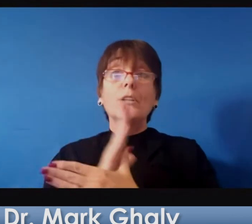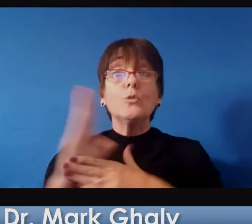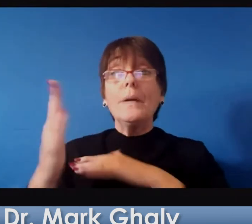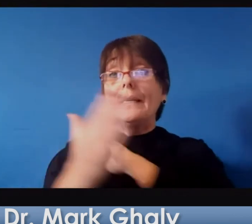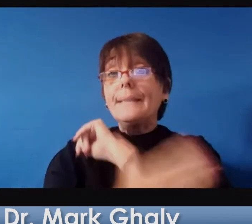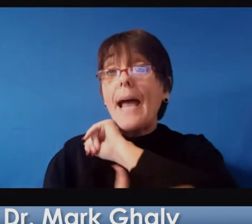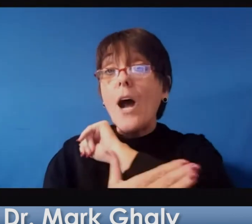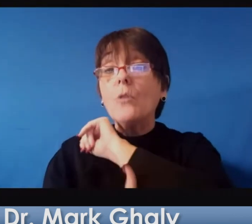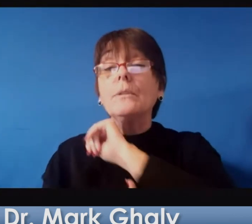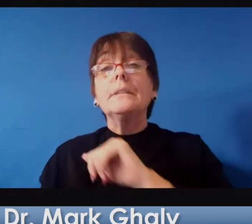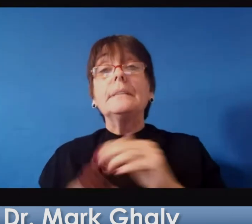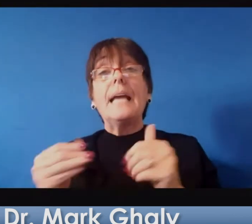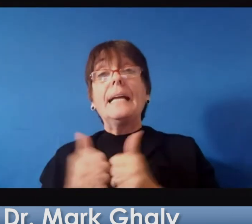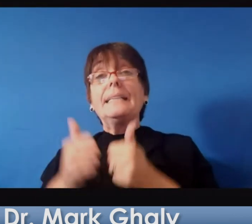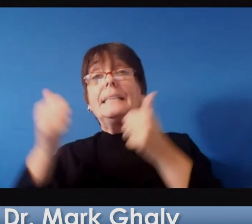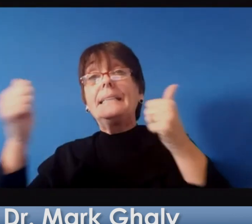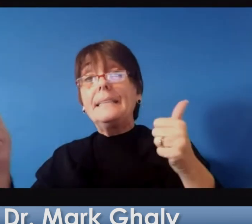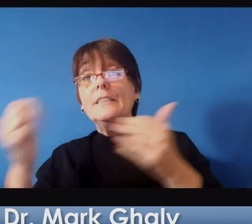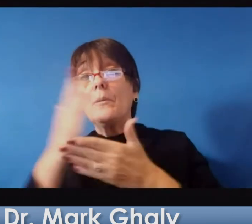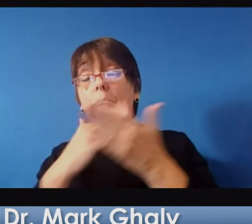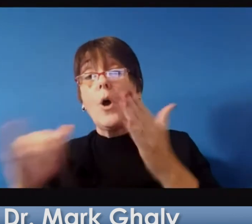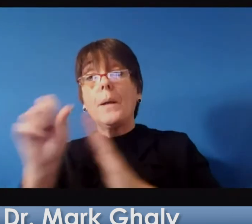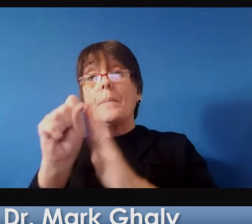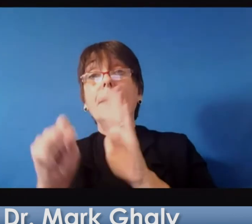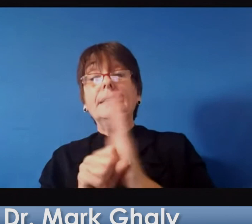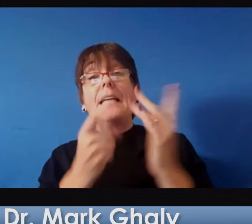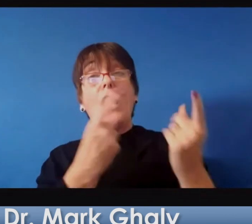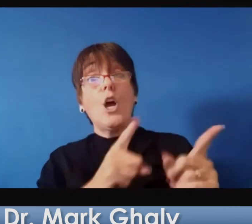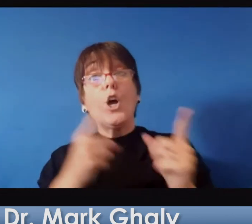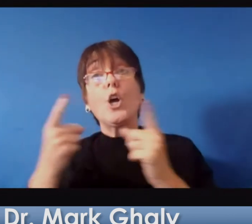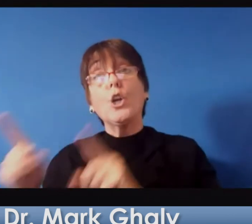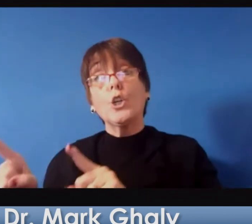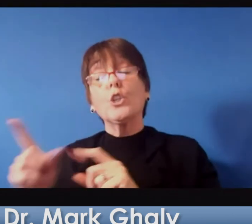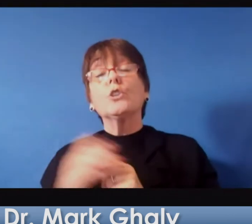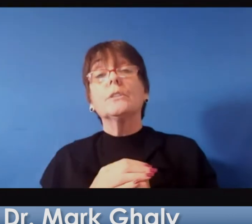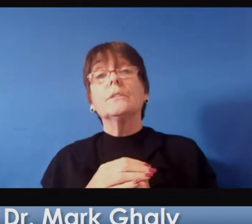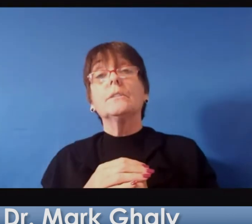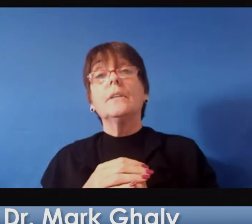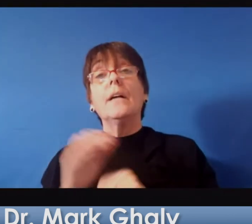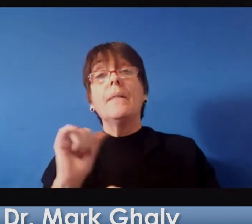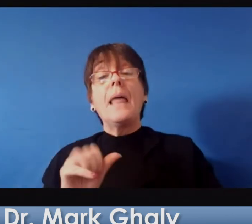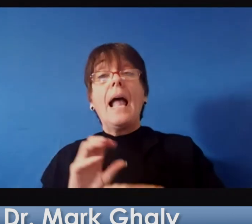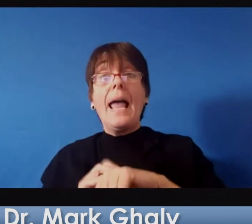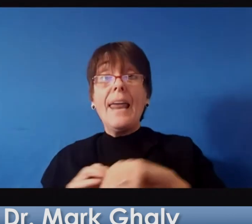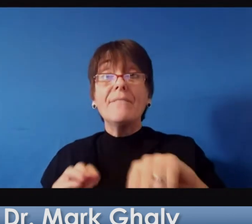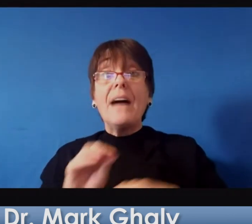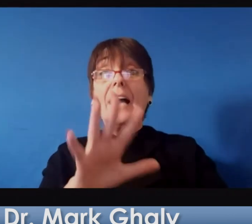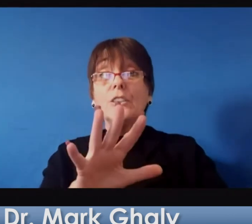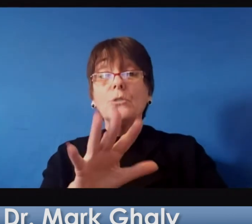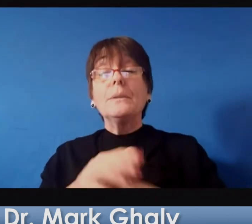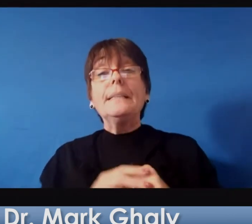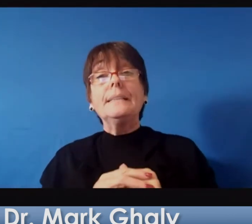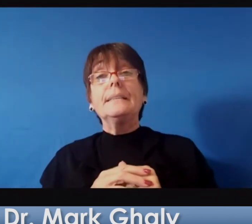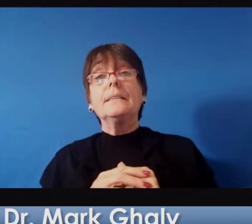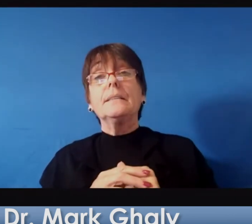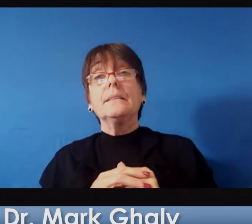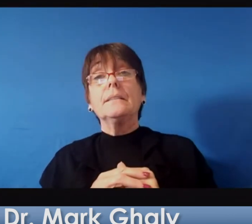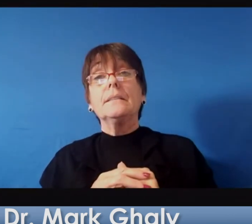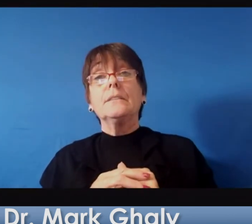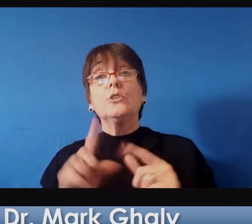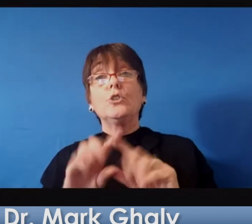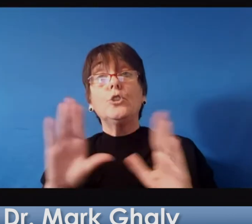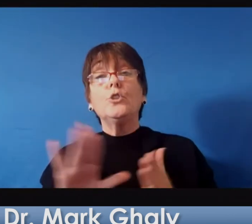in distant part of the state occurs, that advisories to do